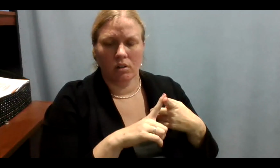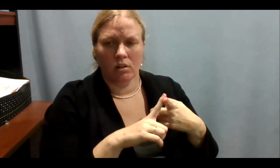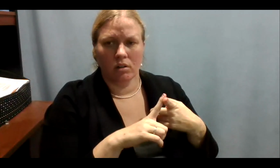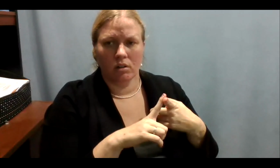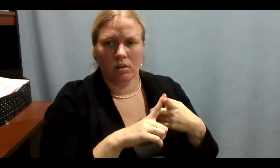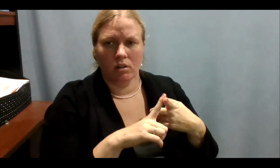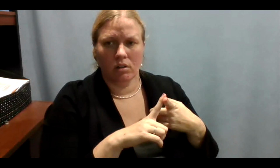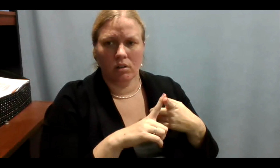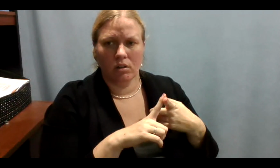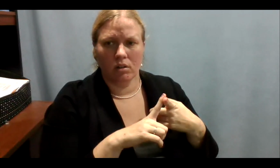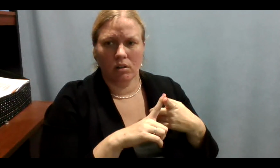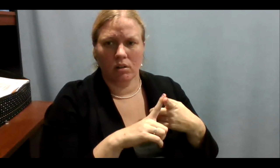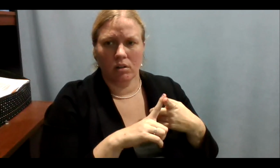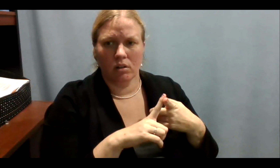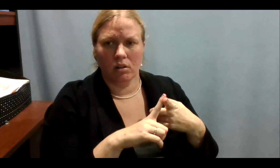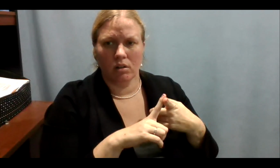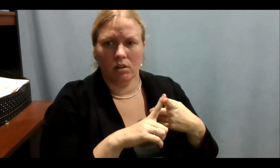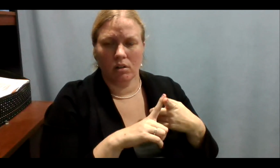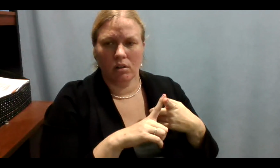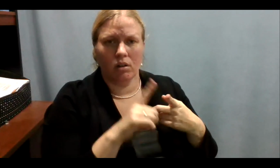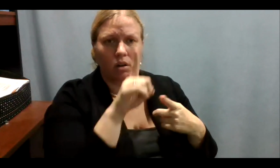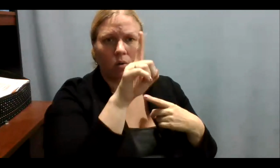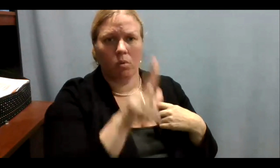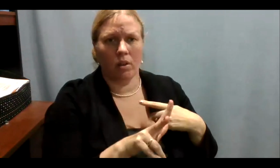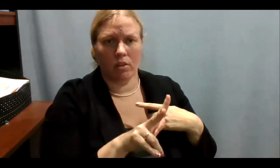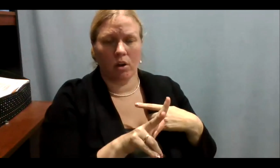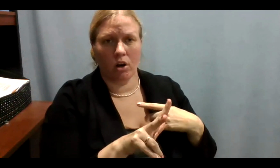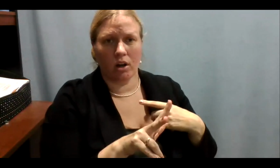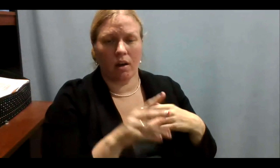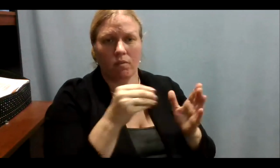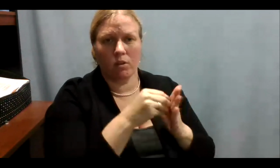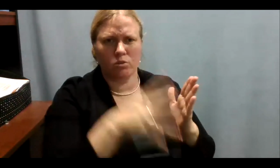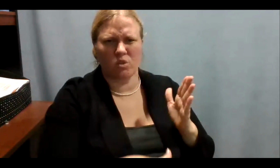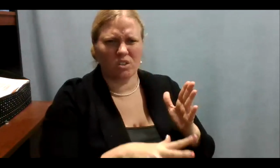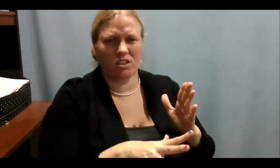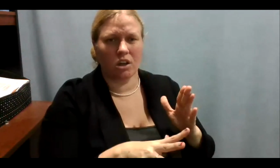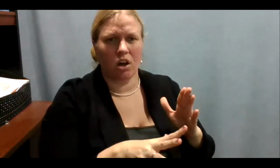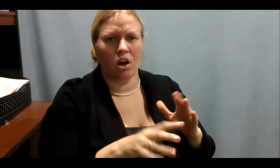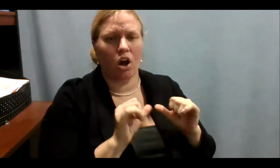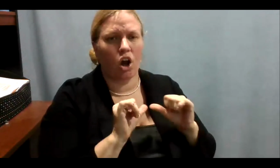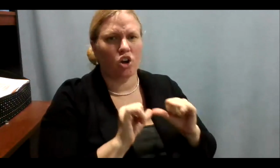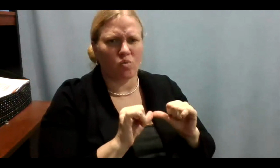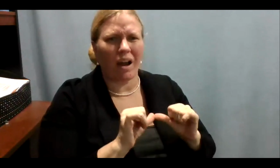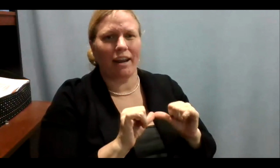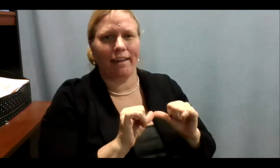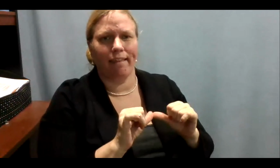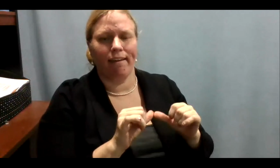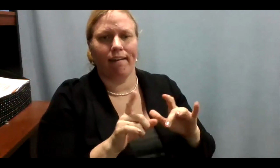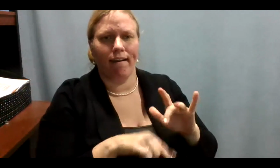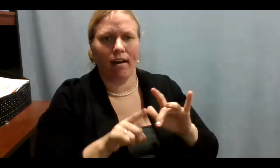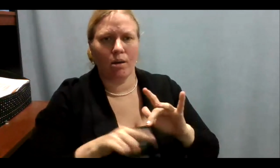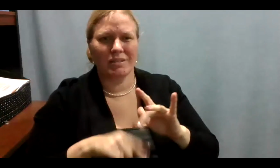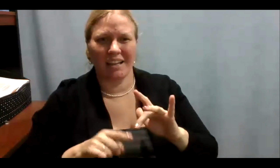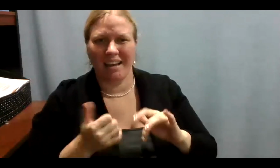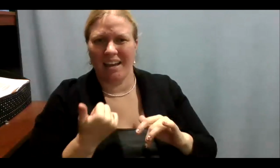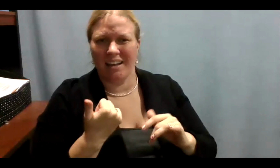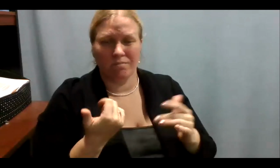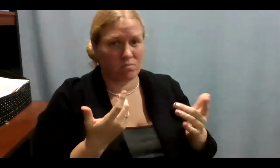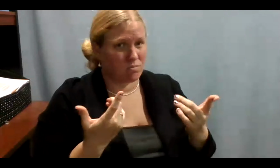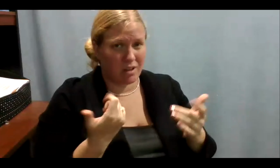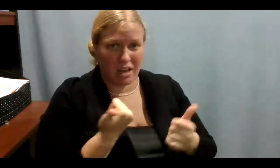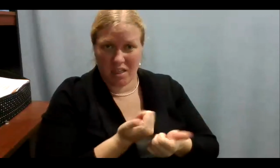about one-third of the students are chronically absent. I don't know if you have thoughts as the mayor of the city on, you know, what's being